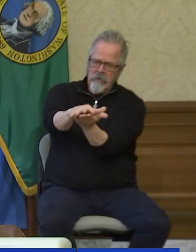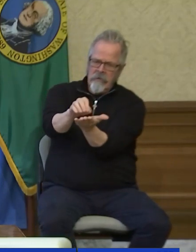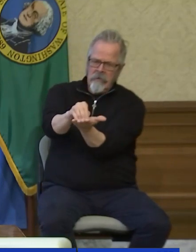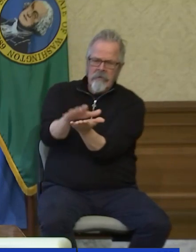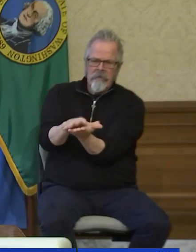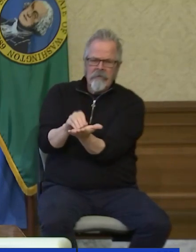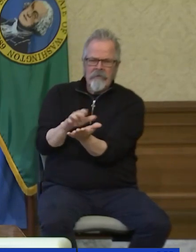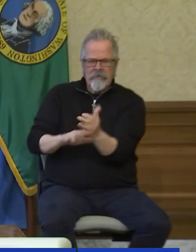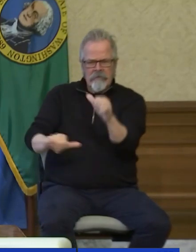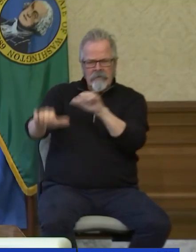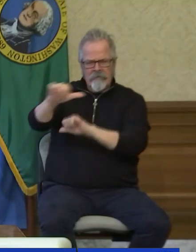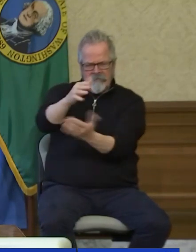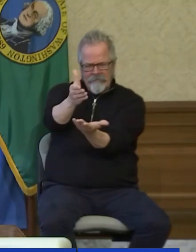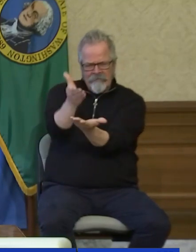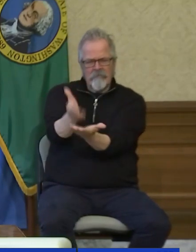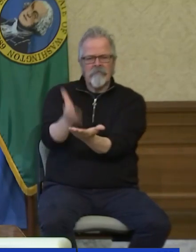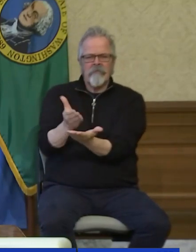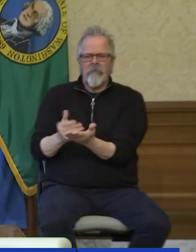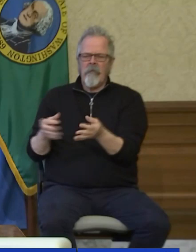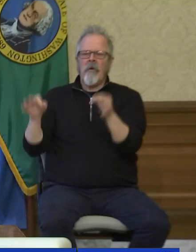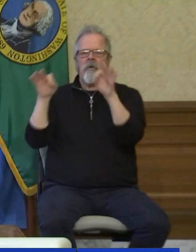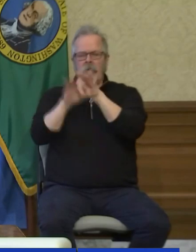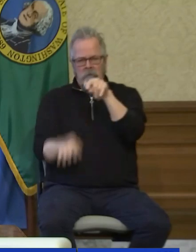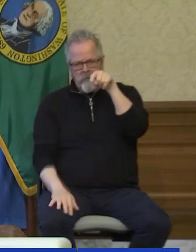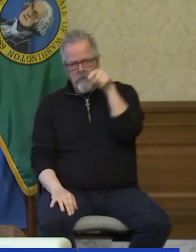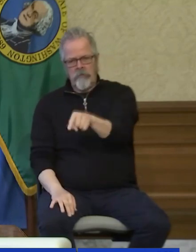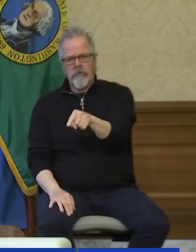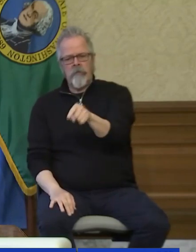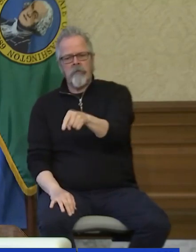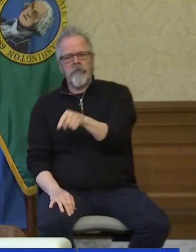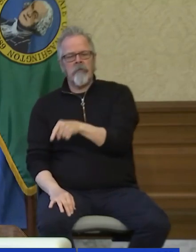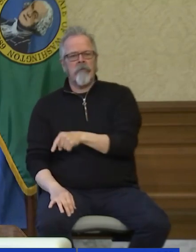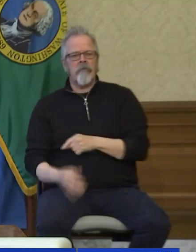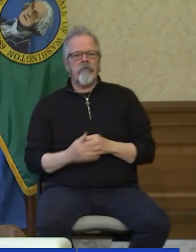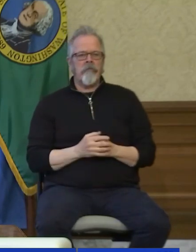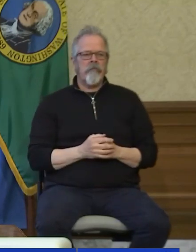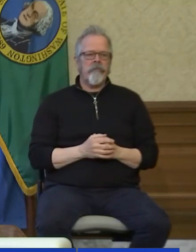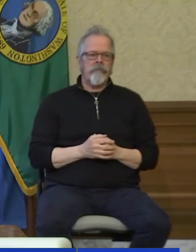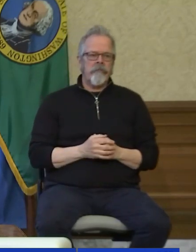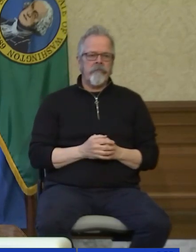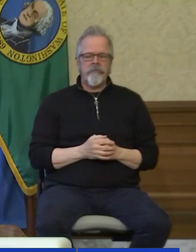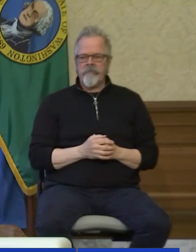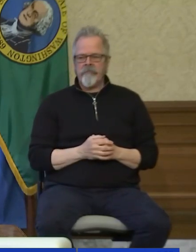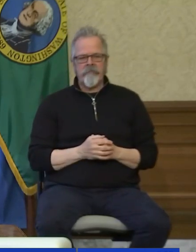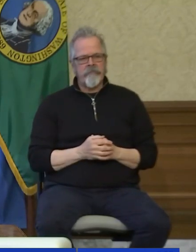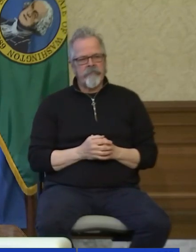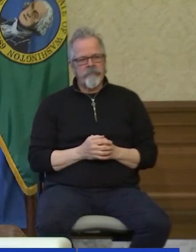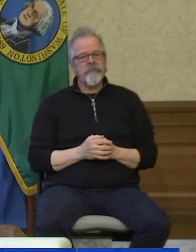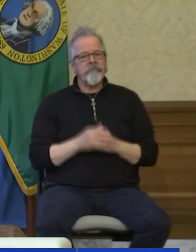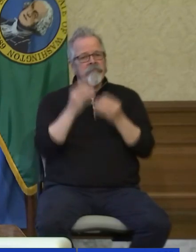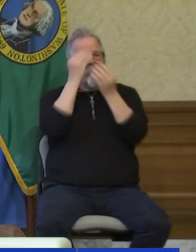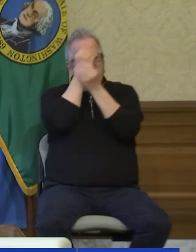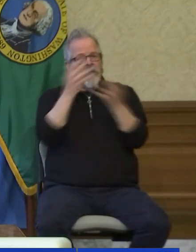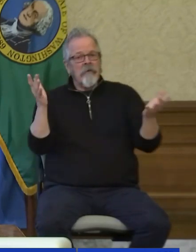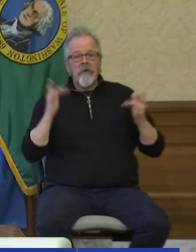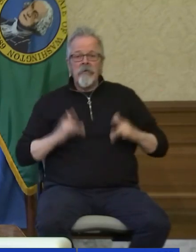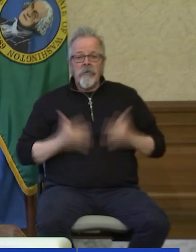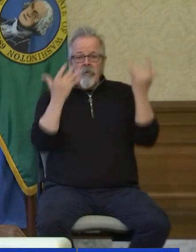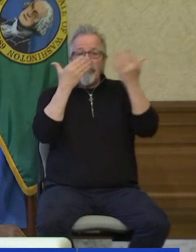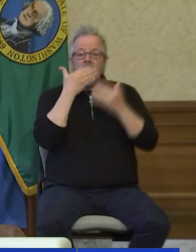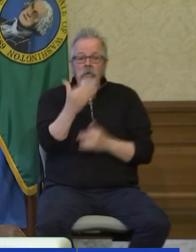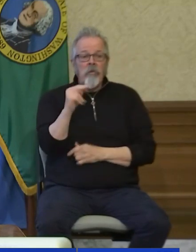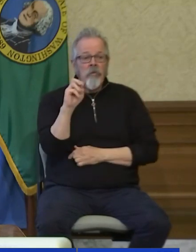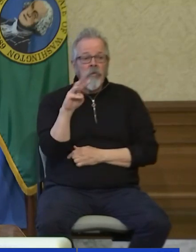consideration. This morning I met with the Department of Health team who've been doing a crackerjack job